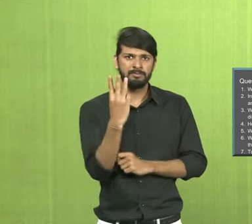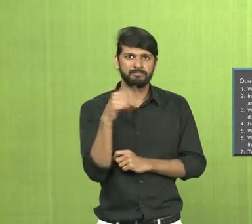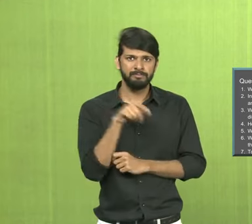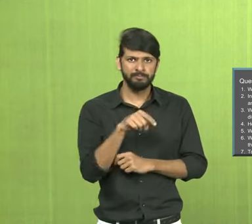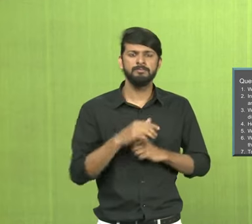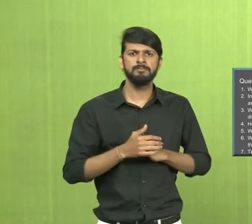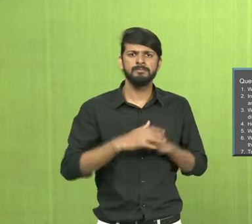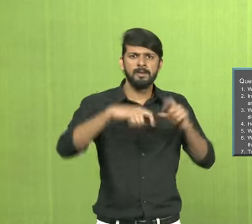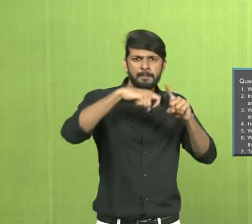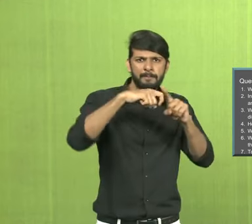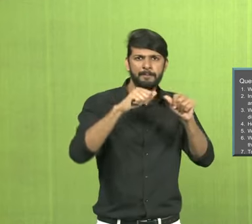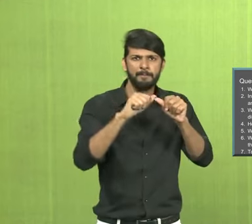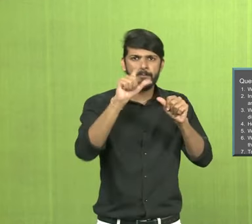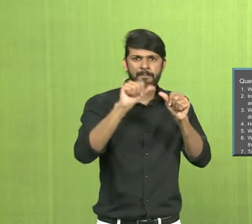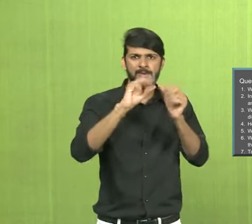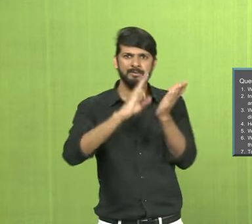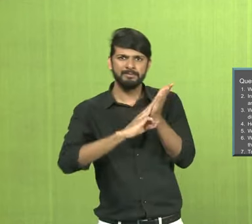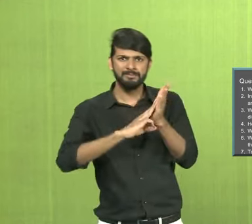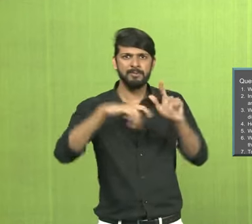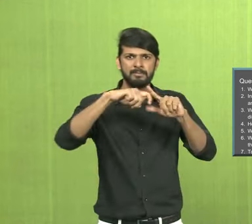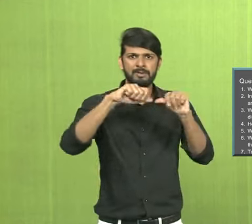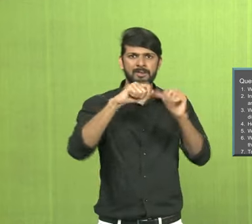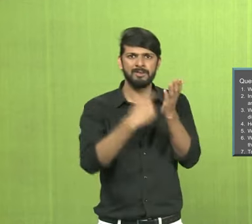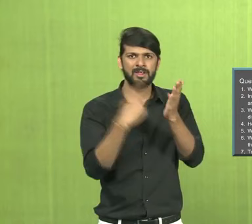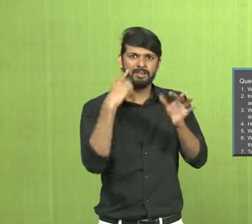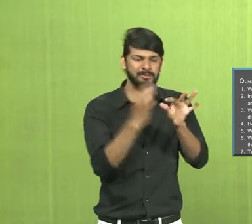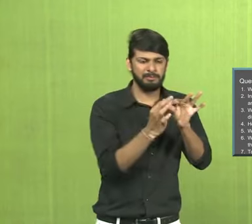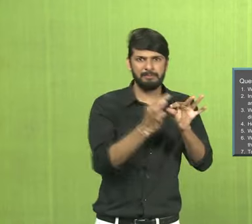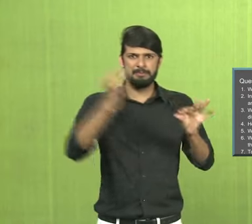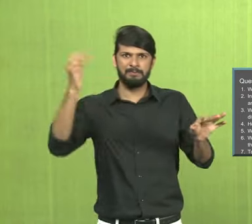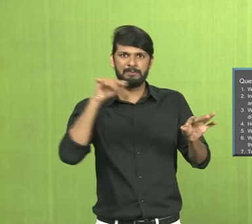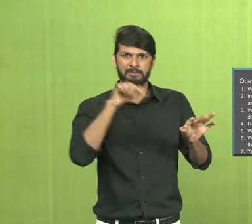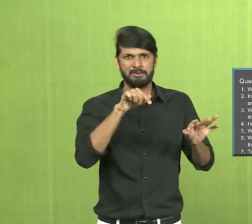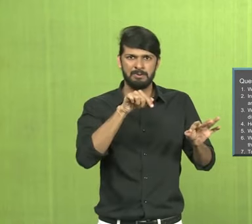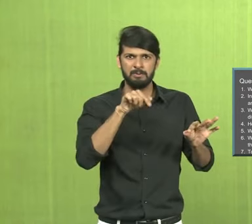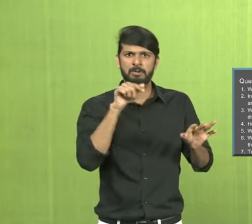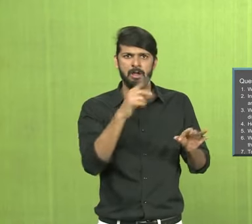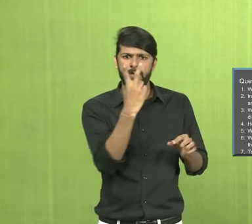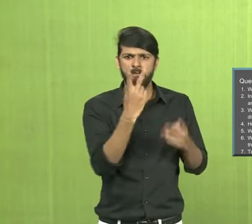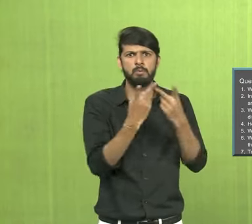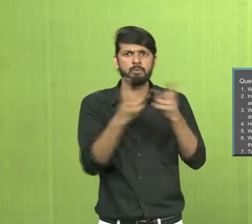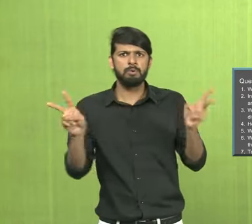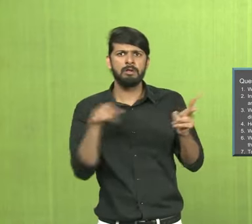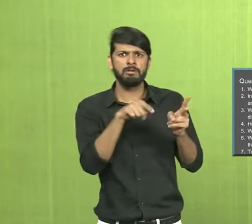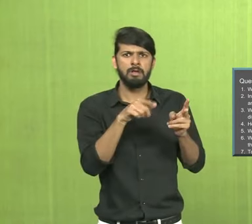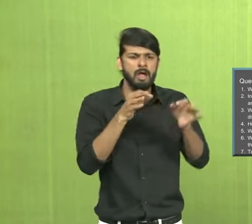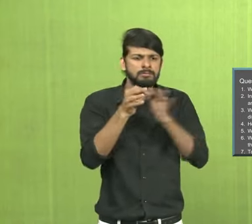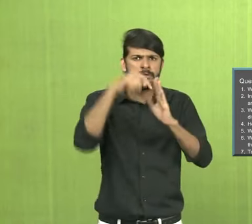Question number 3, which are the 2 Kalamkari styles and how are they